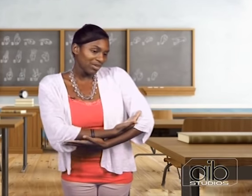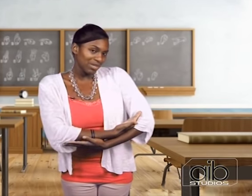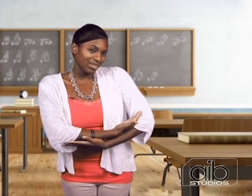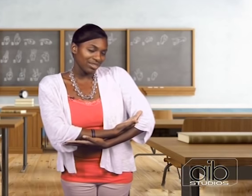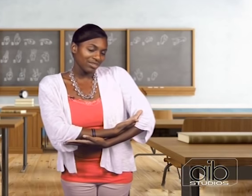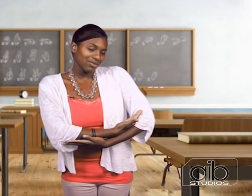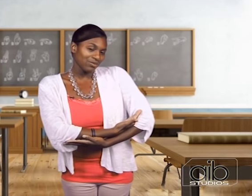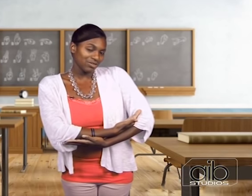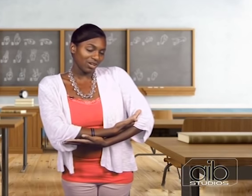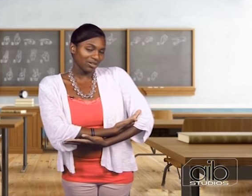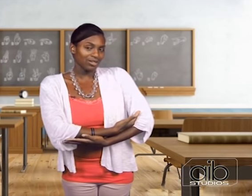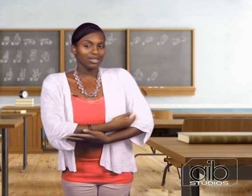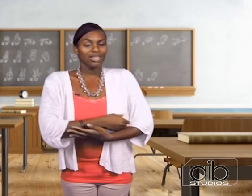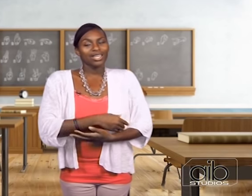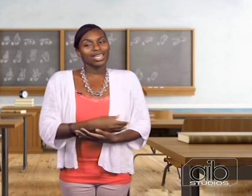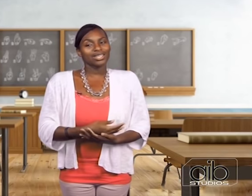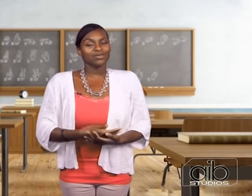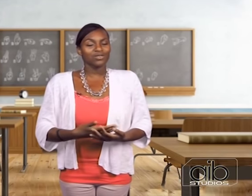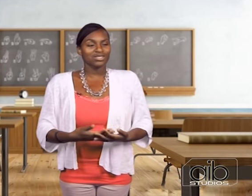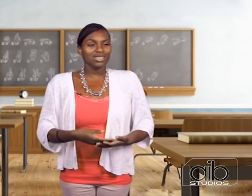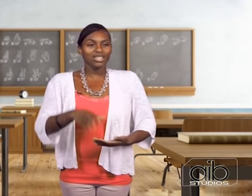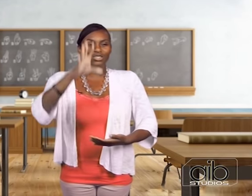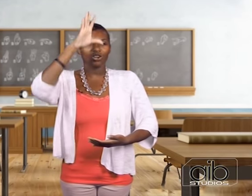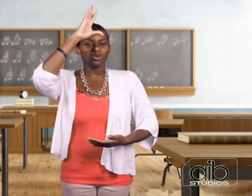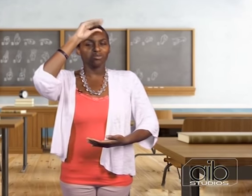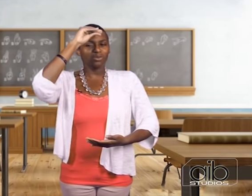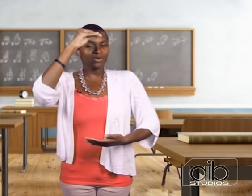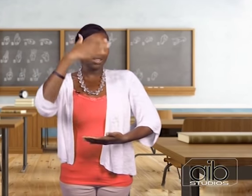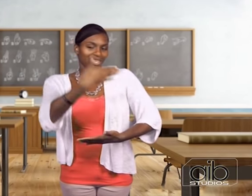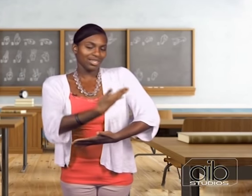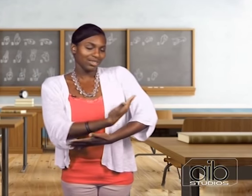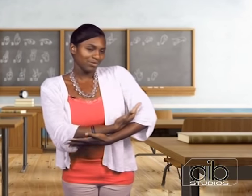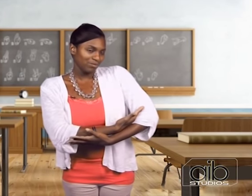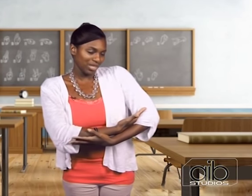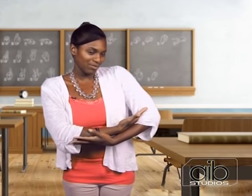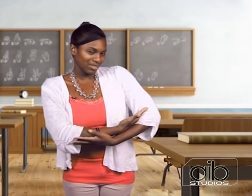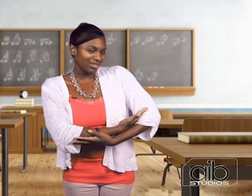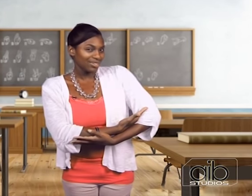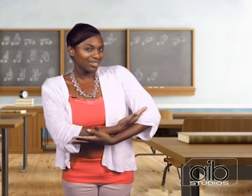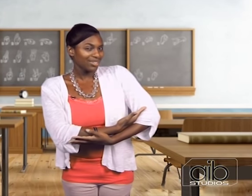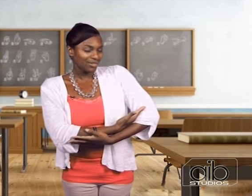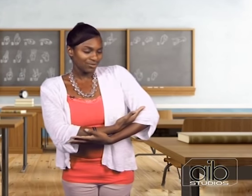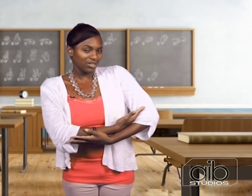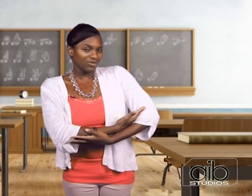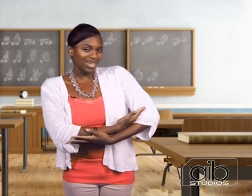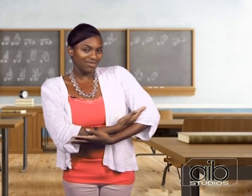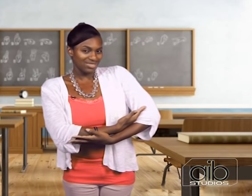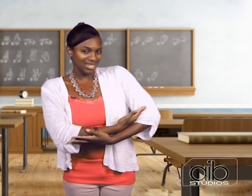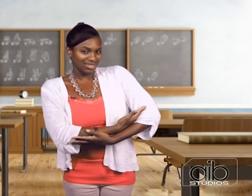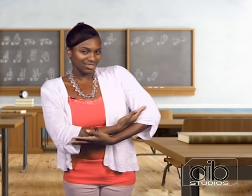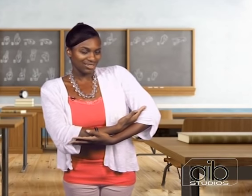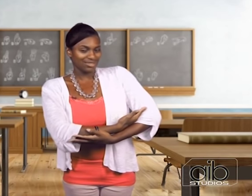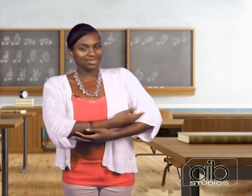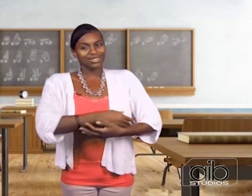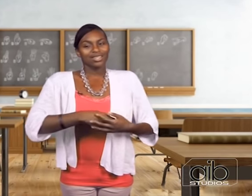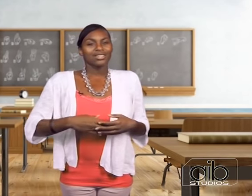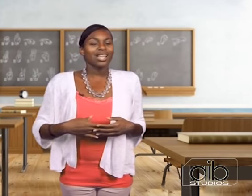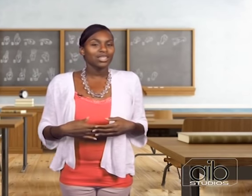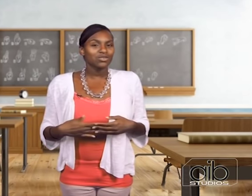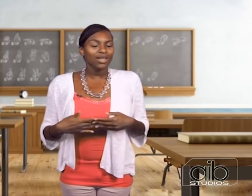baby for daughter. And then for a son, you go boy baby for if you have a son. Now, if you